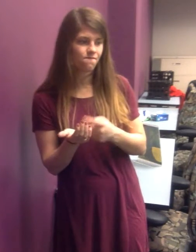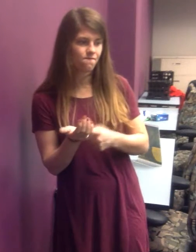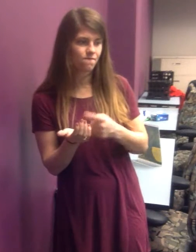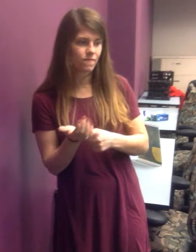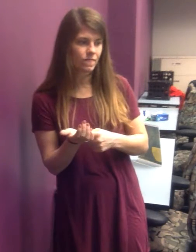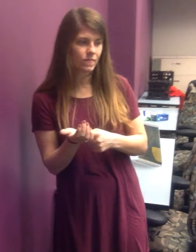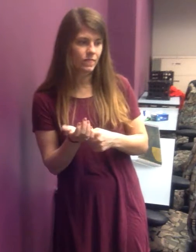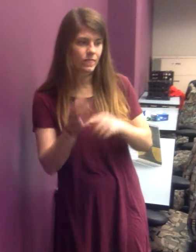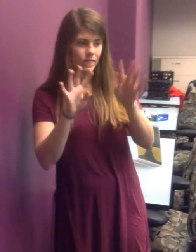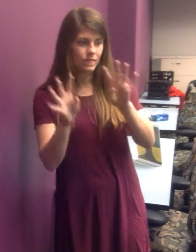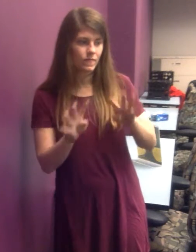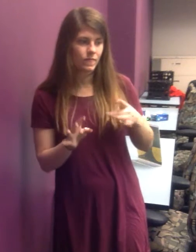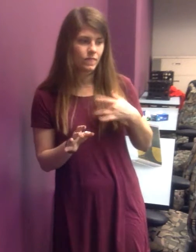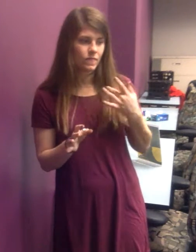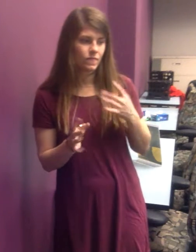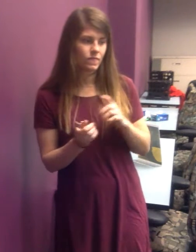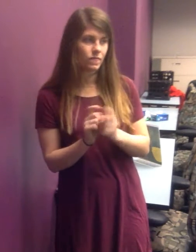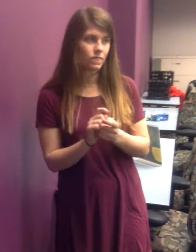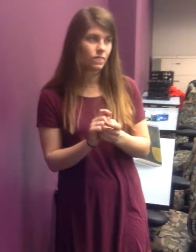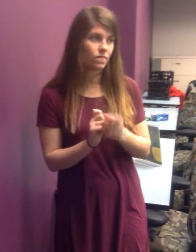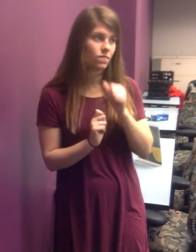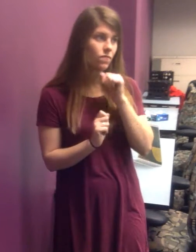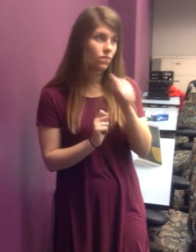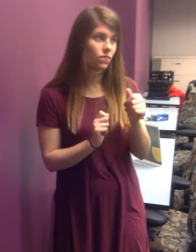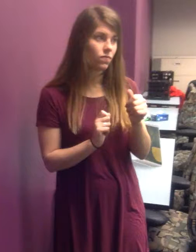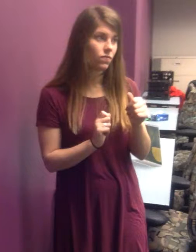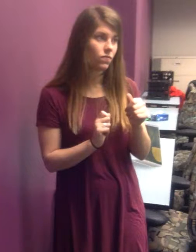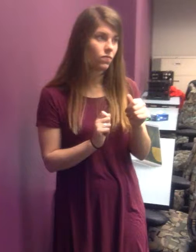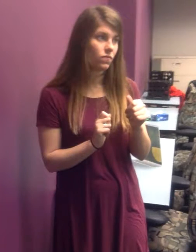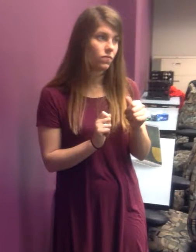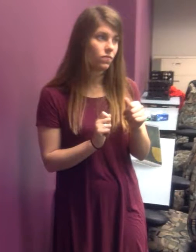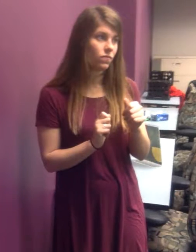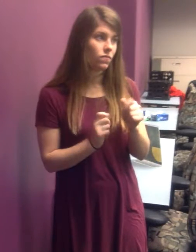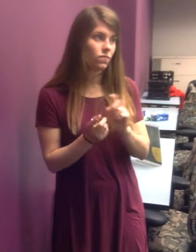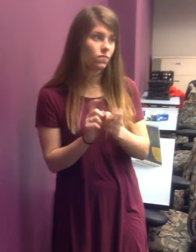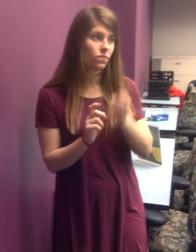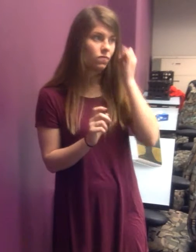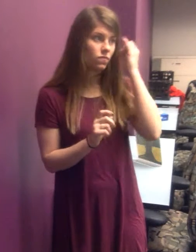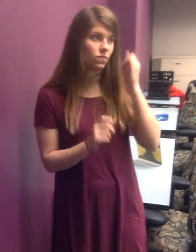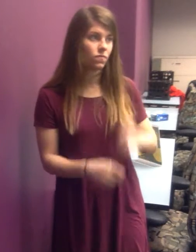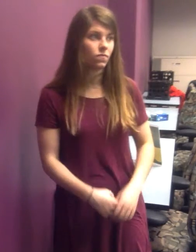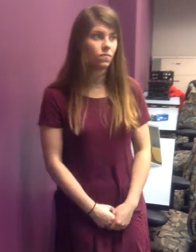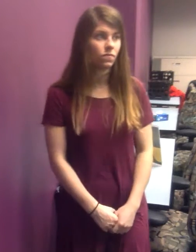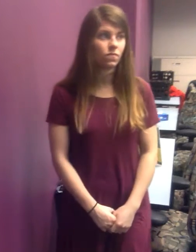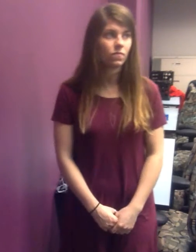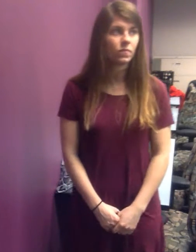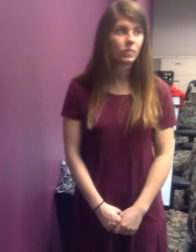mainstream view on global warming. Do you believe global warming is caused by the activity of human beings? Partially,